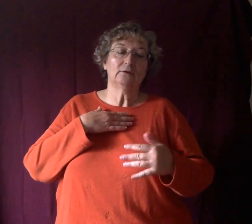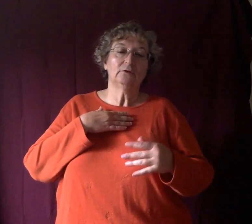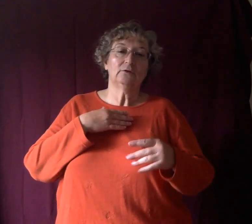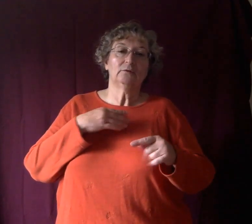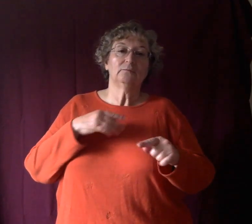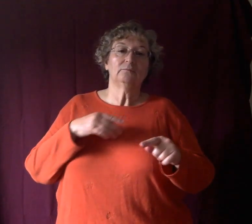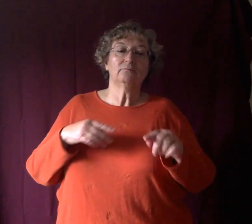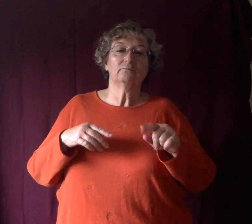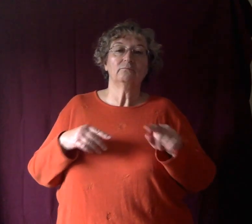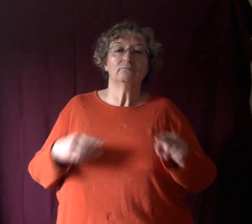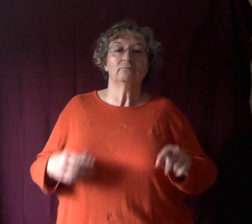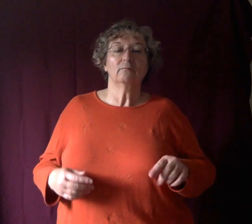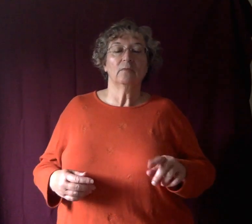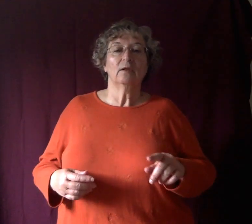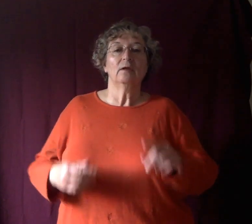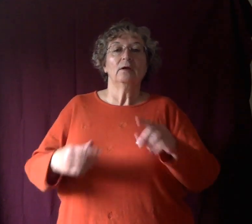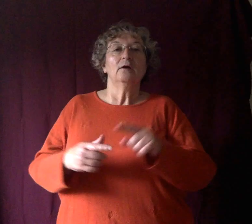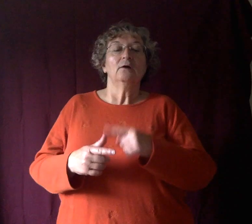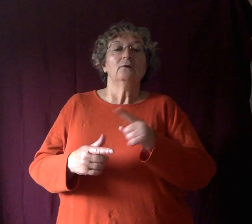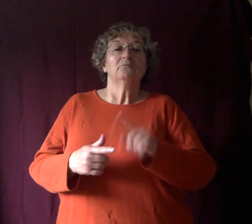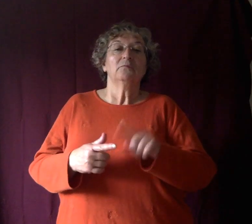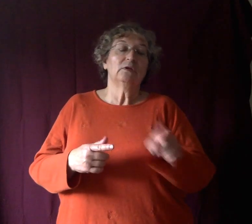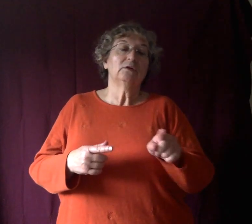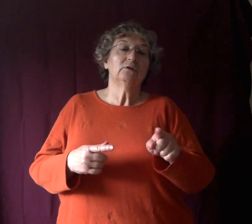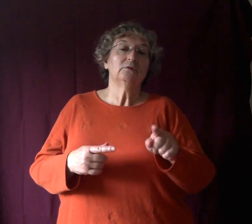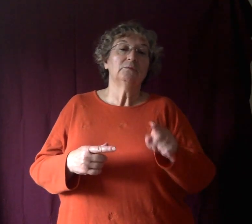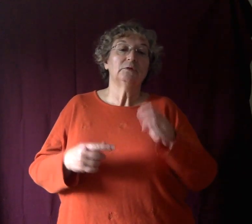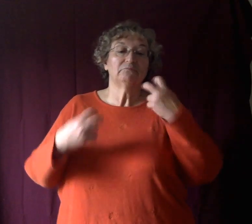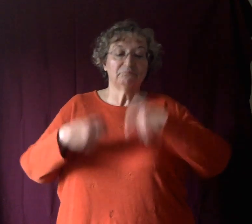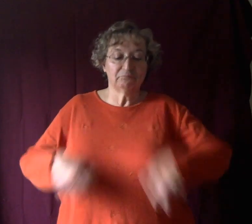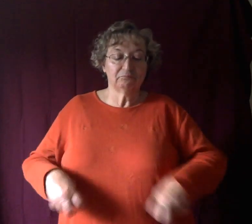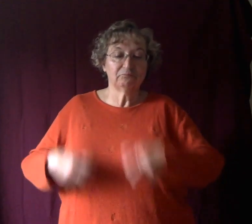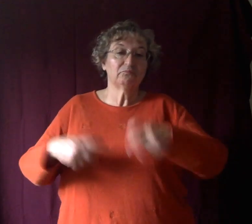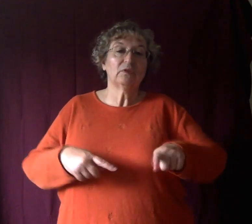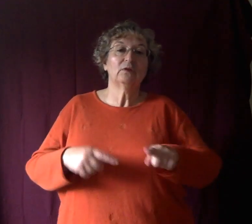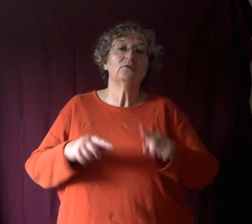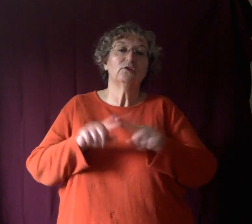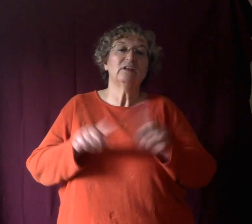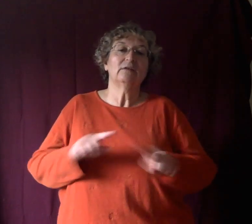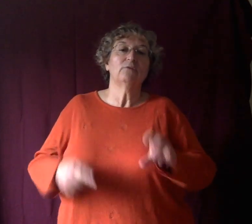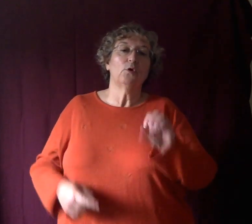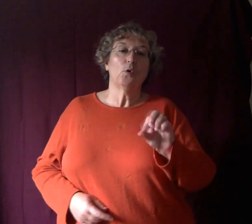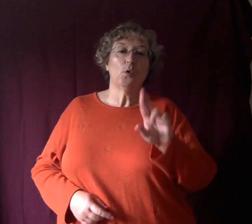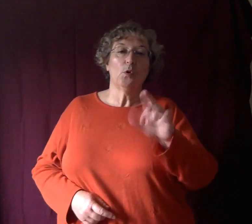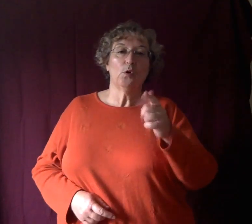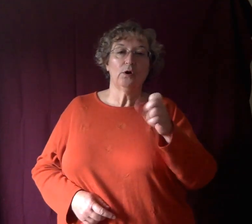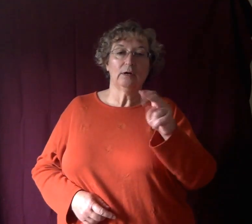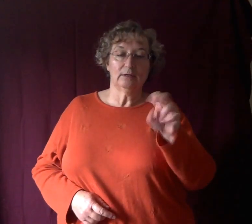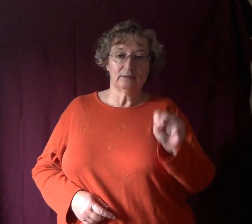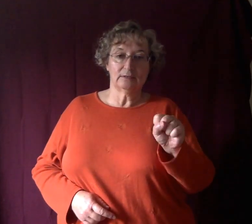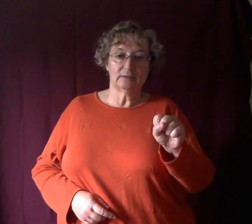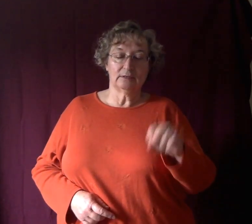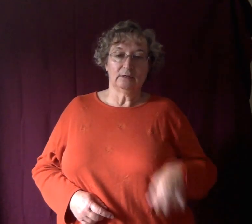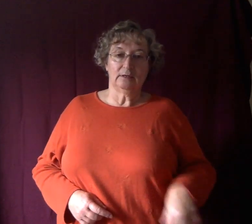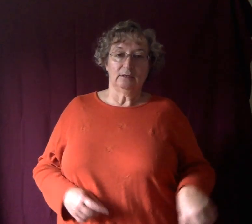layers, and then they will be available for transport to every other organ system in your body. The fourth function is kind of the